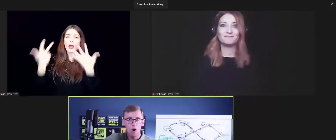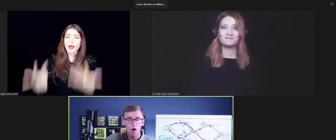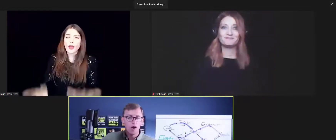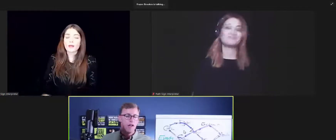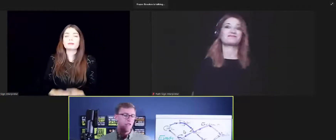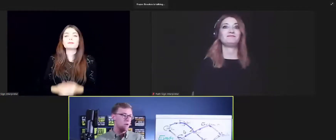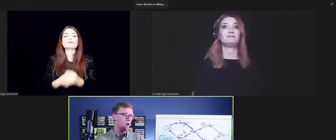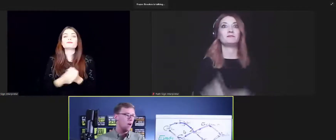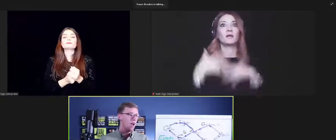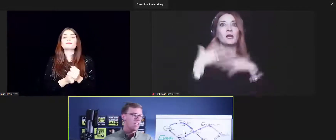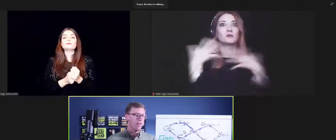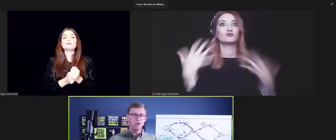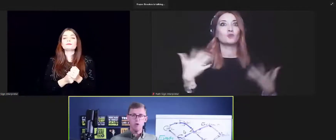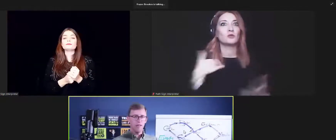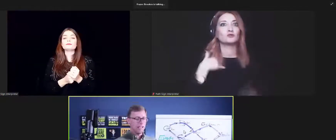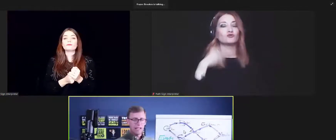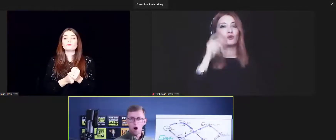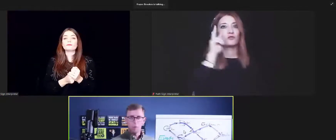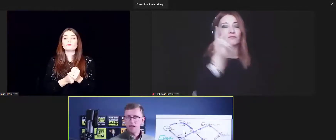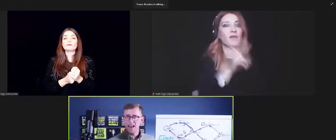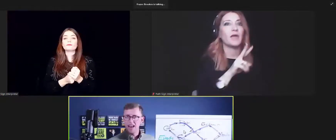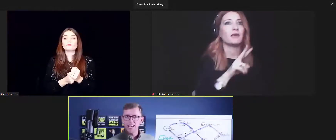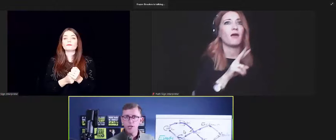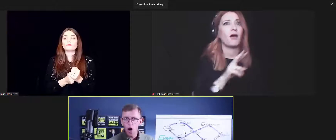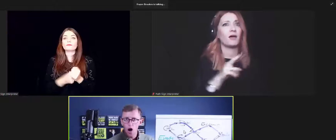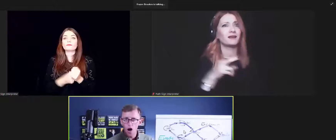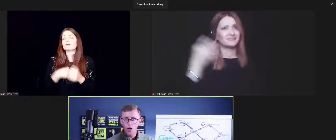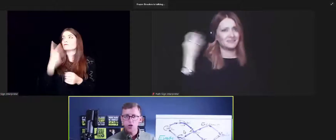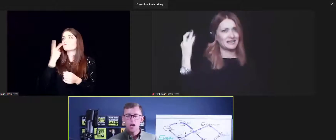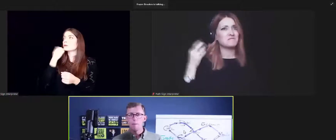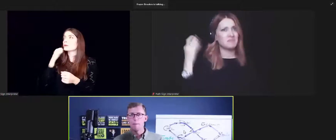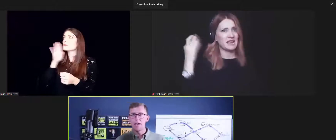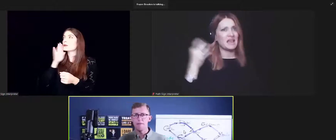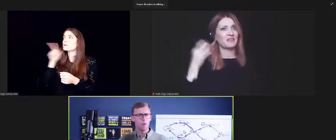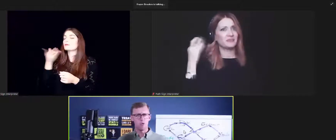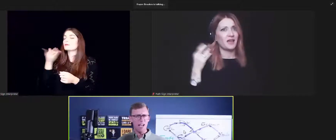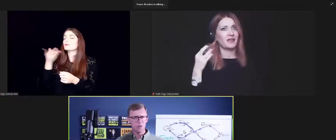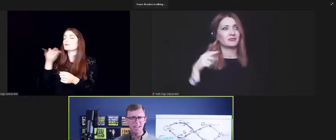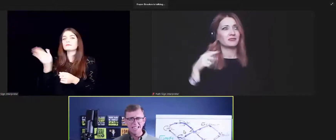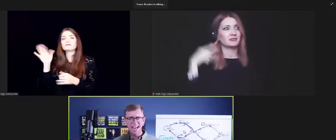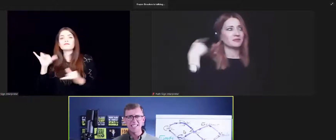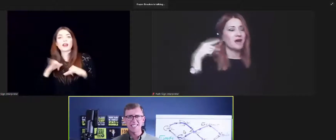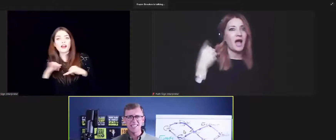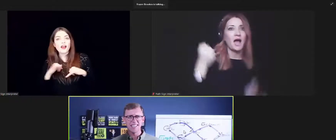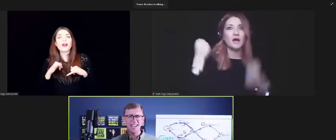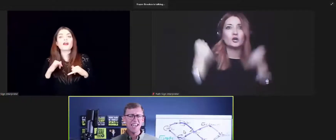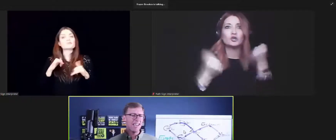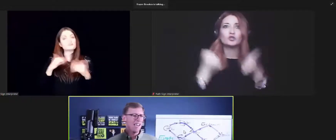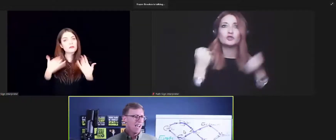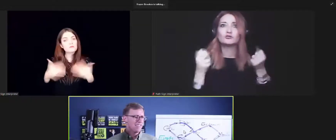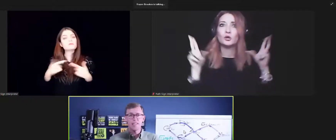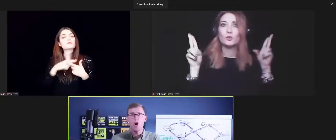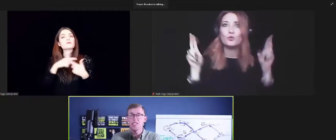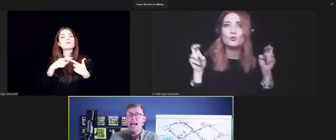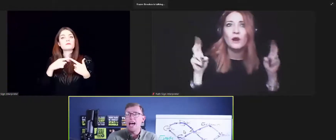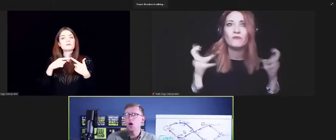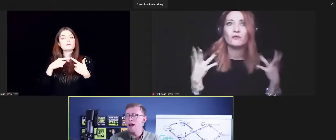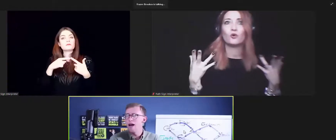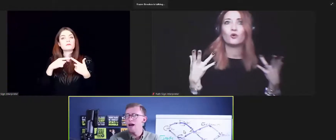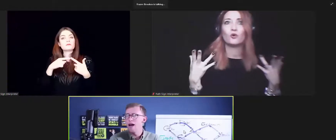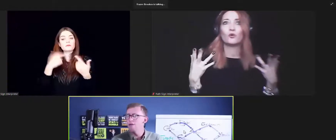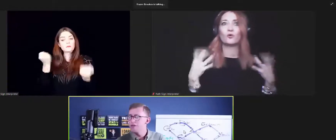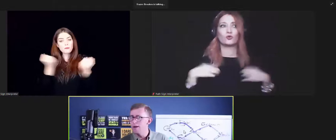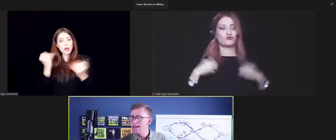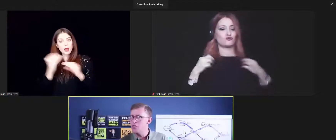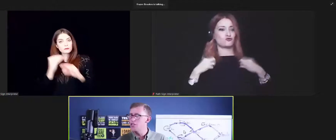more. They were, they got a couple of nice cars. They were dressed really nicely. Dad got his hair cut every